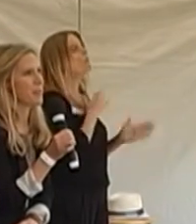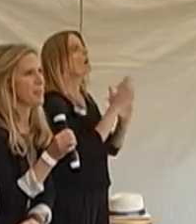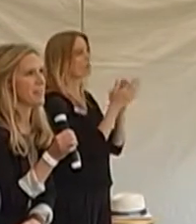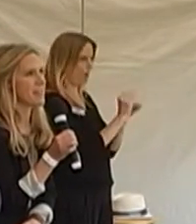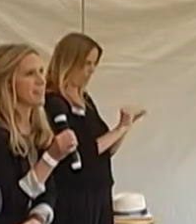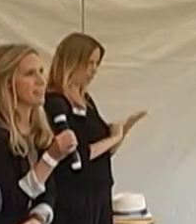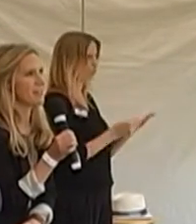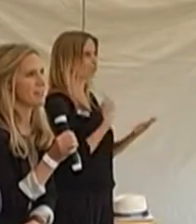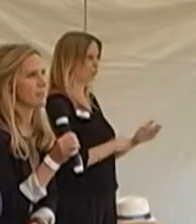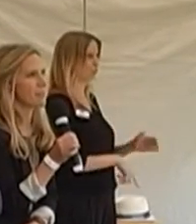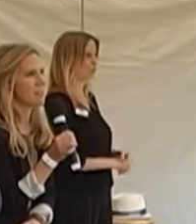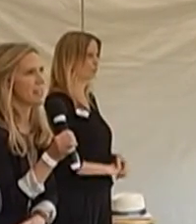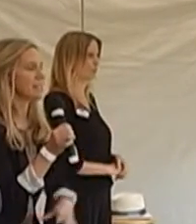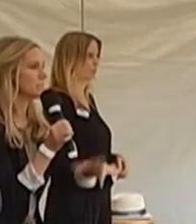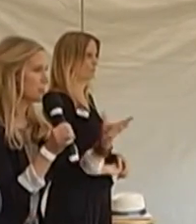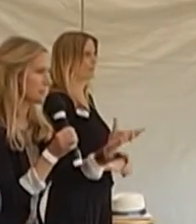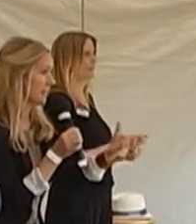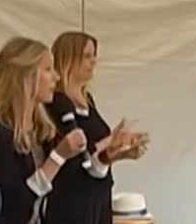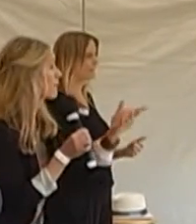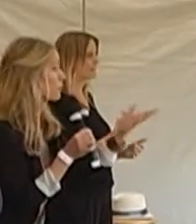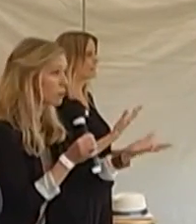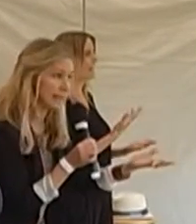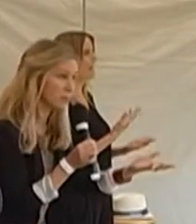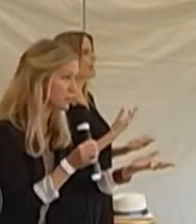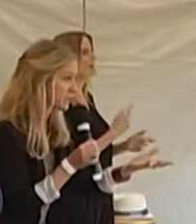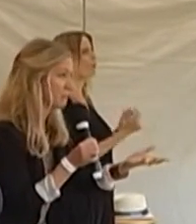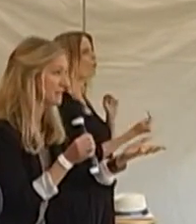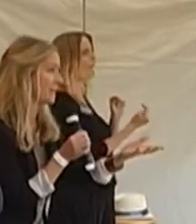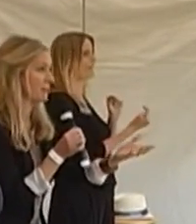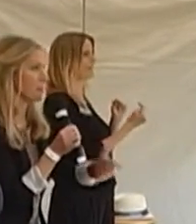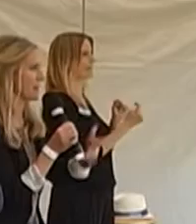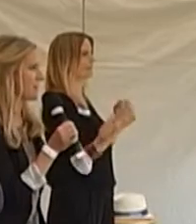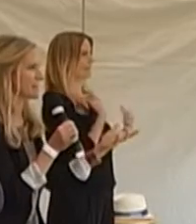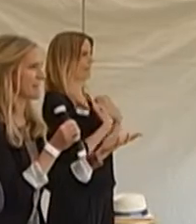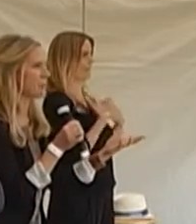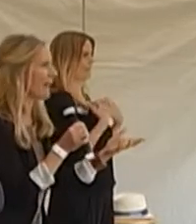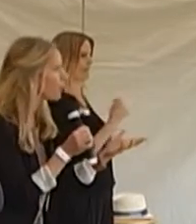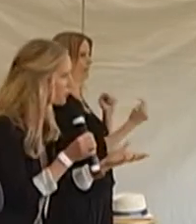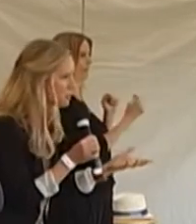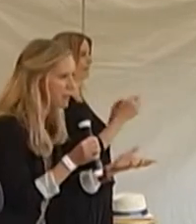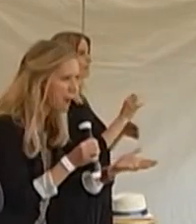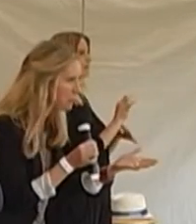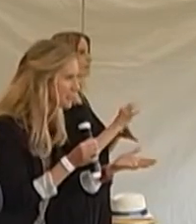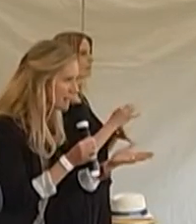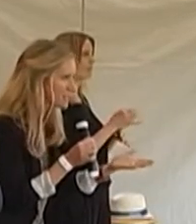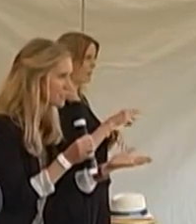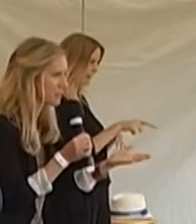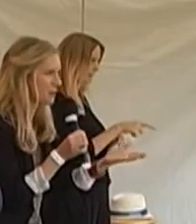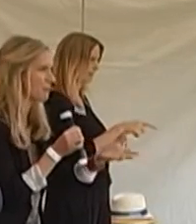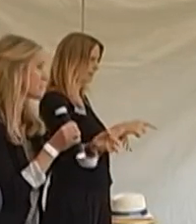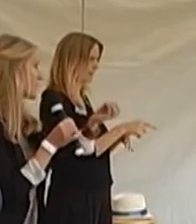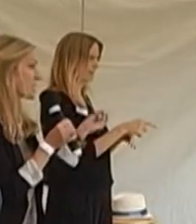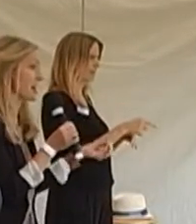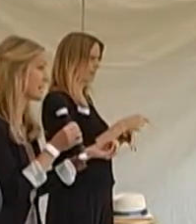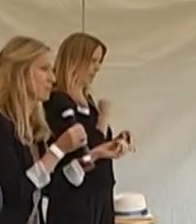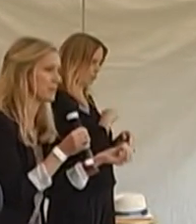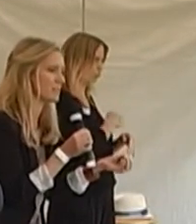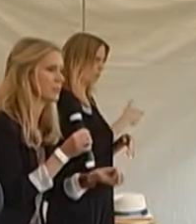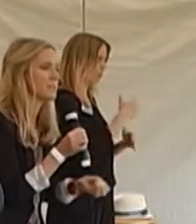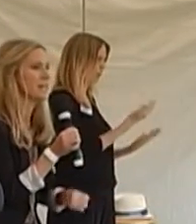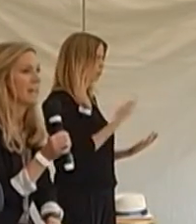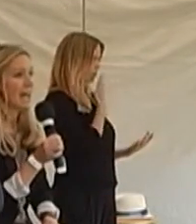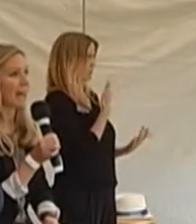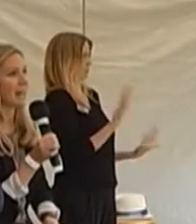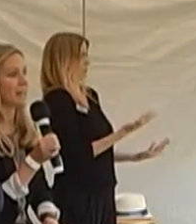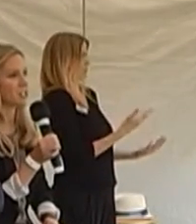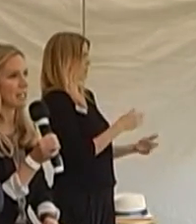So the antidepressant thing I found really interesting myself, coming there and thinking, well, how can you be the happiest nation, you know, such high antidepressant